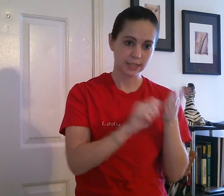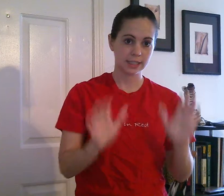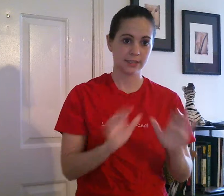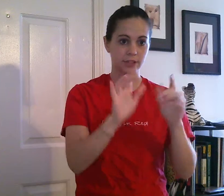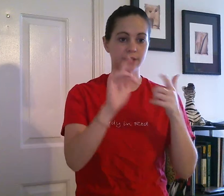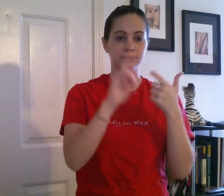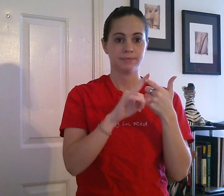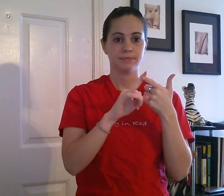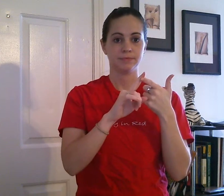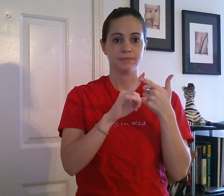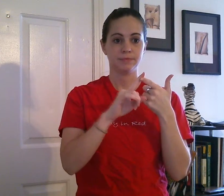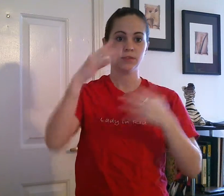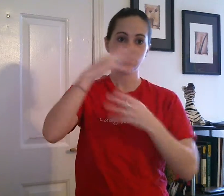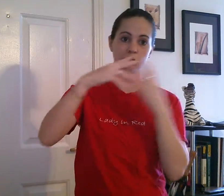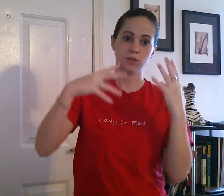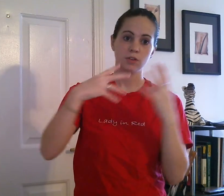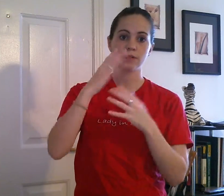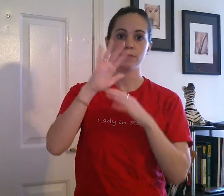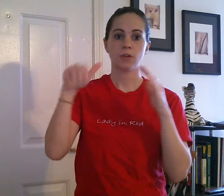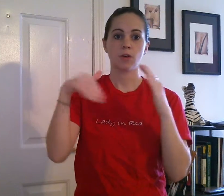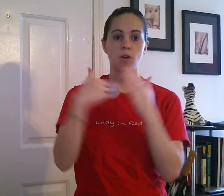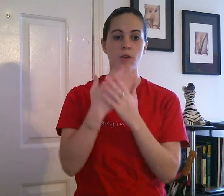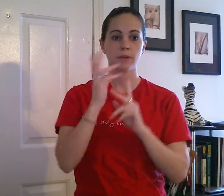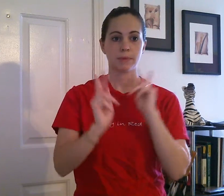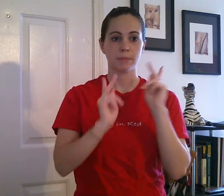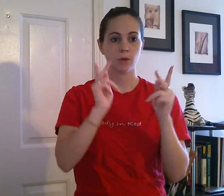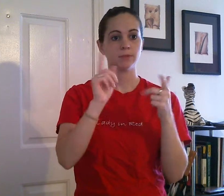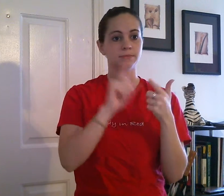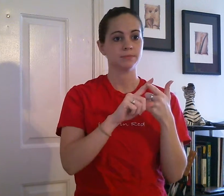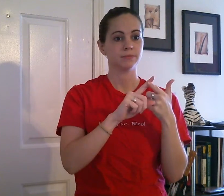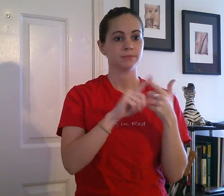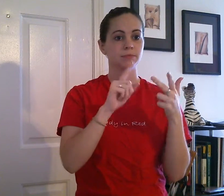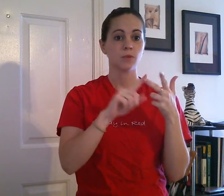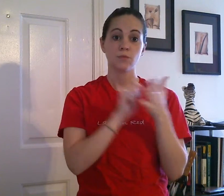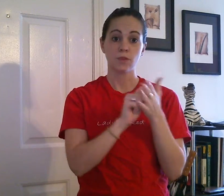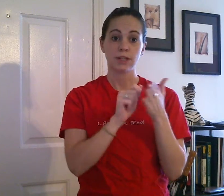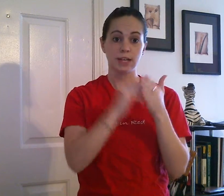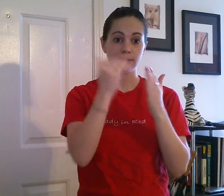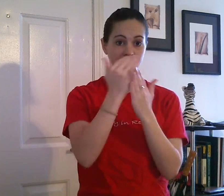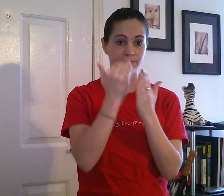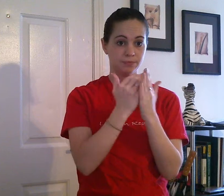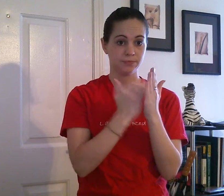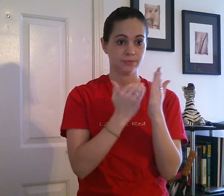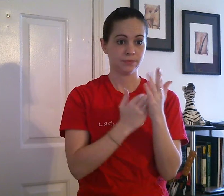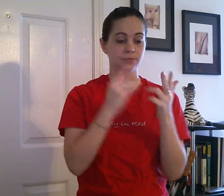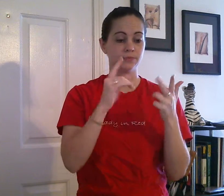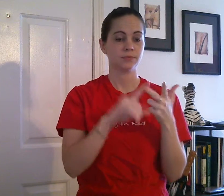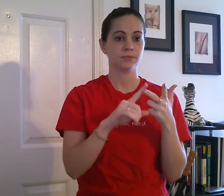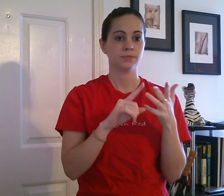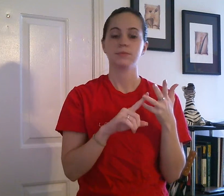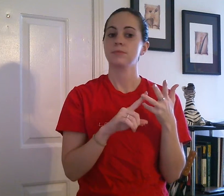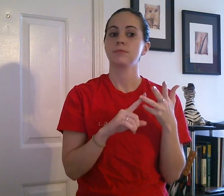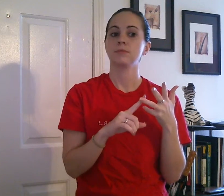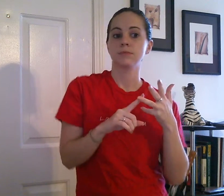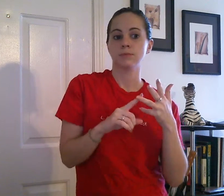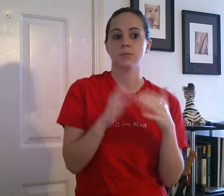those involved in the activity and write down the tasks step by step. Identify the significant hazards. Next